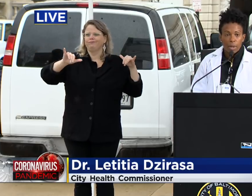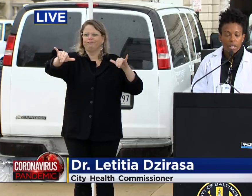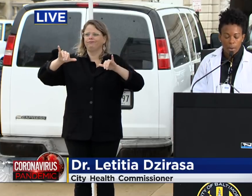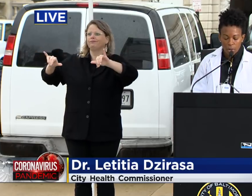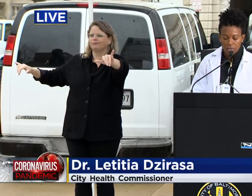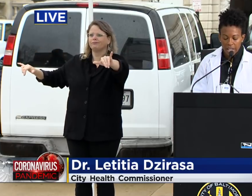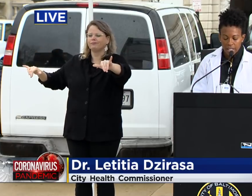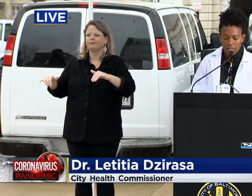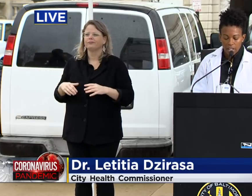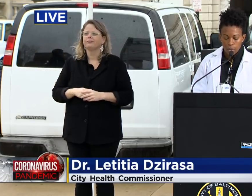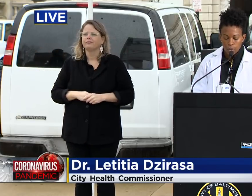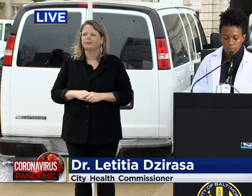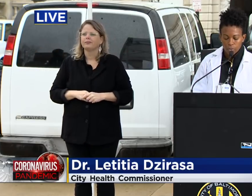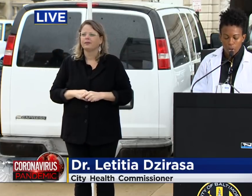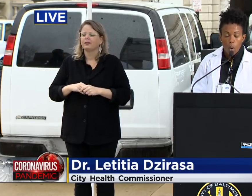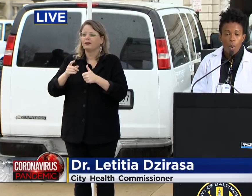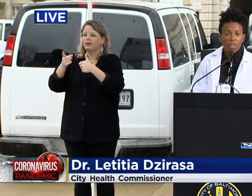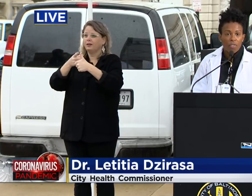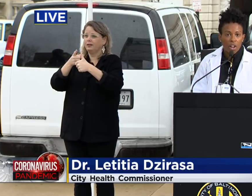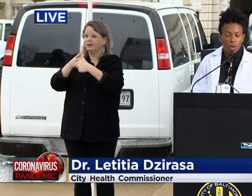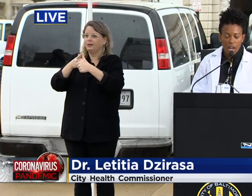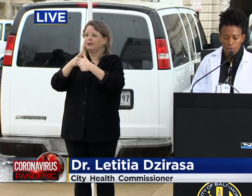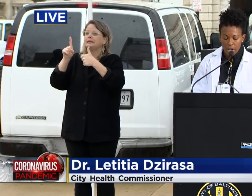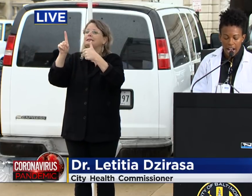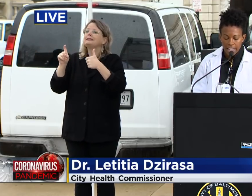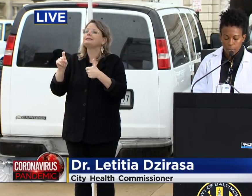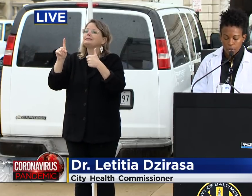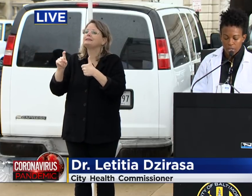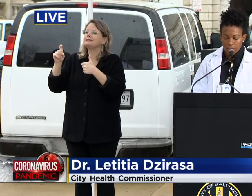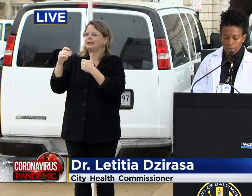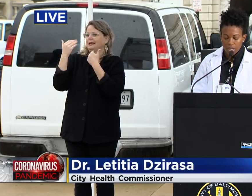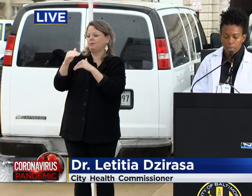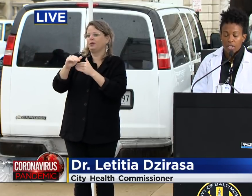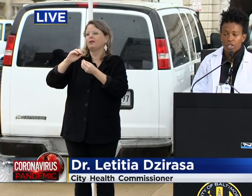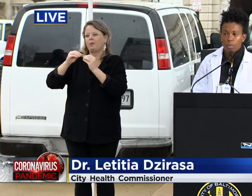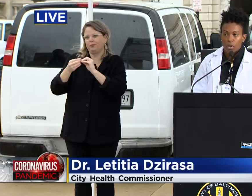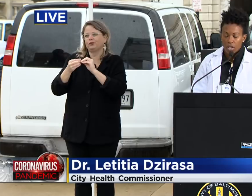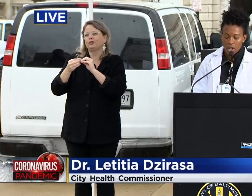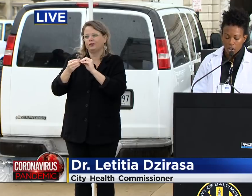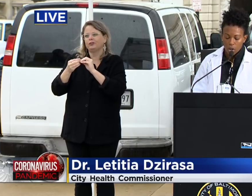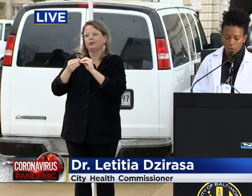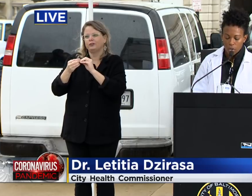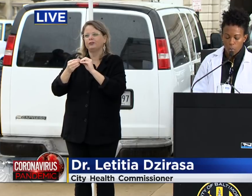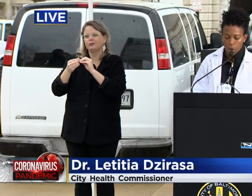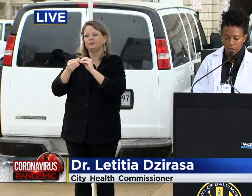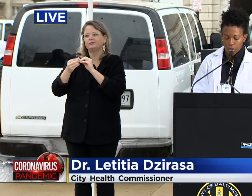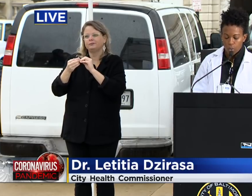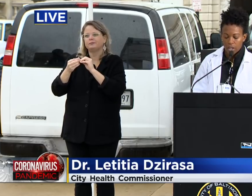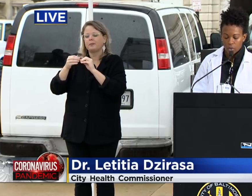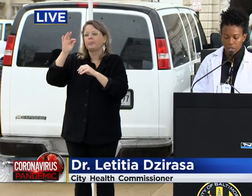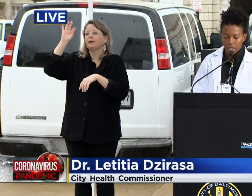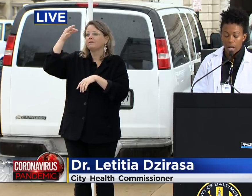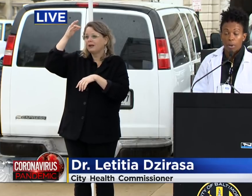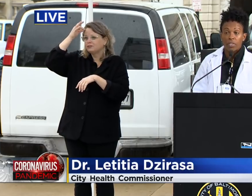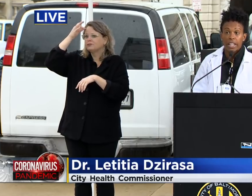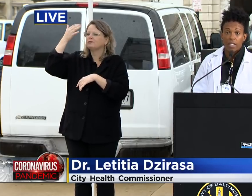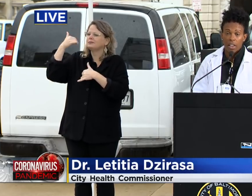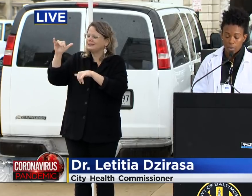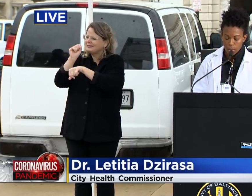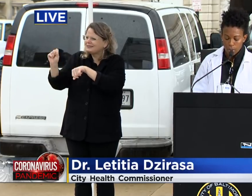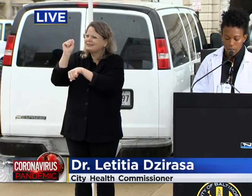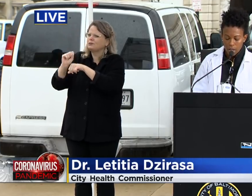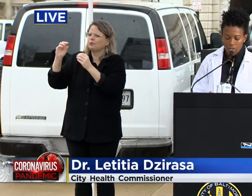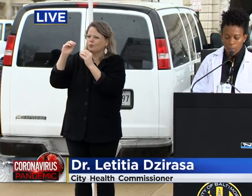are a limited number of tests available. While the federal government, hospital systems, and the business community are currently working to increase the number of